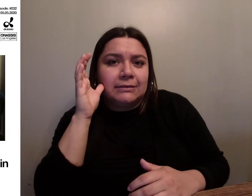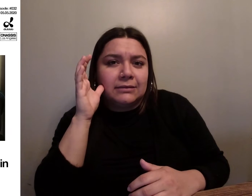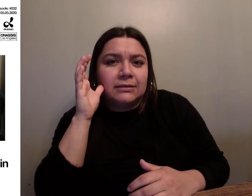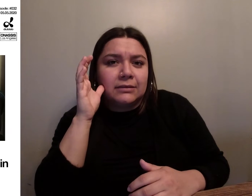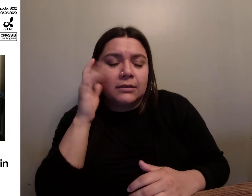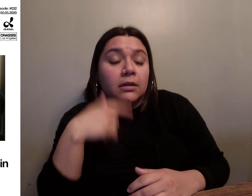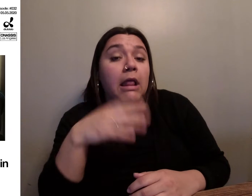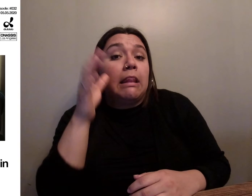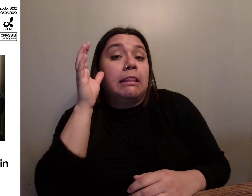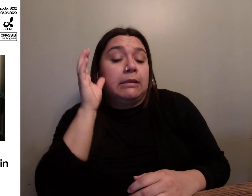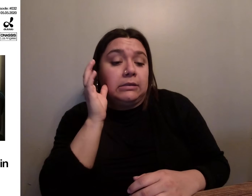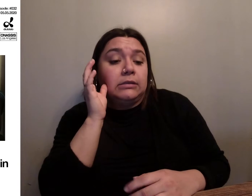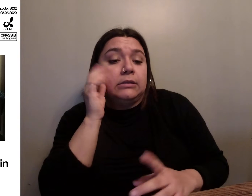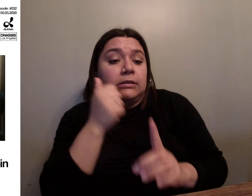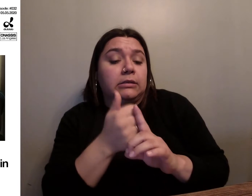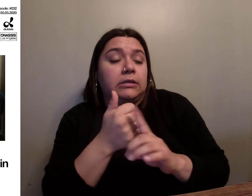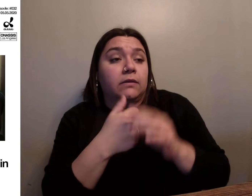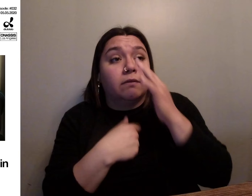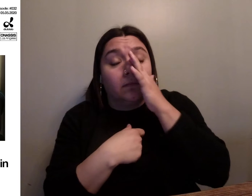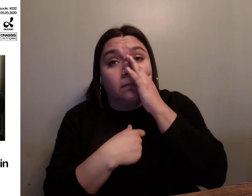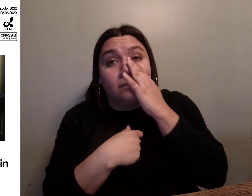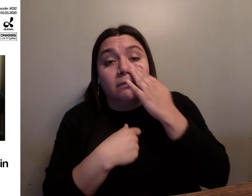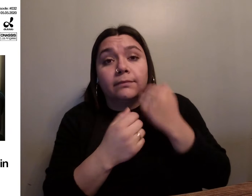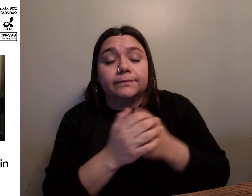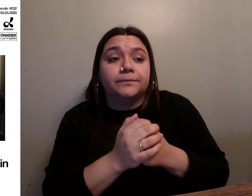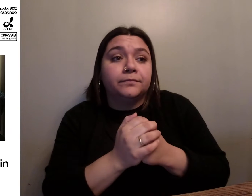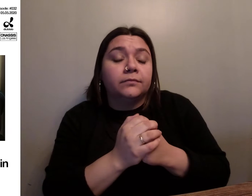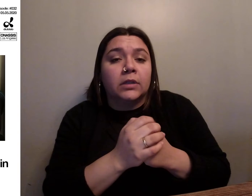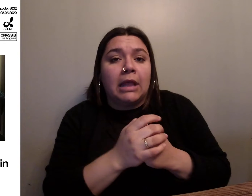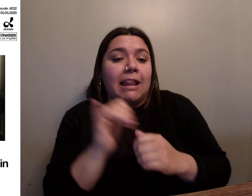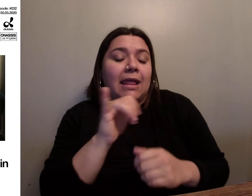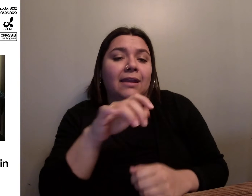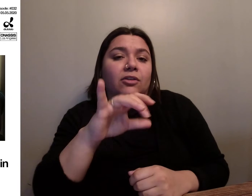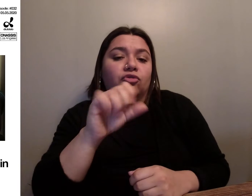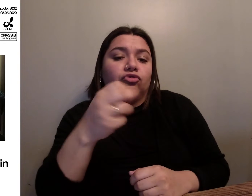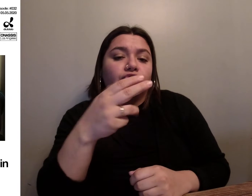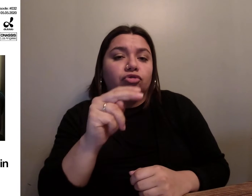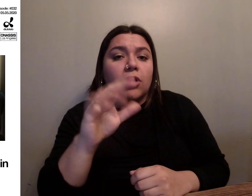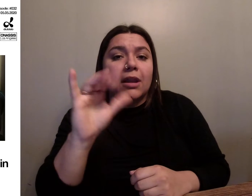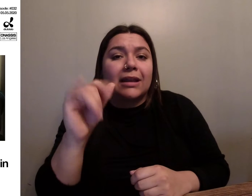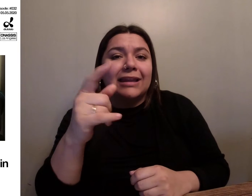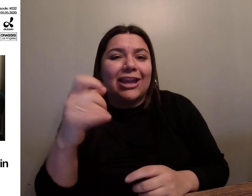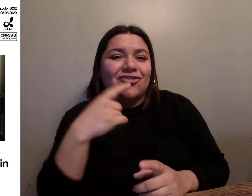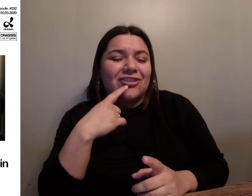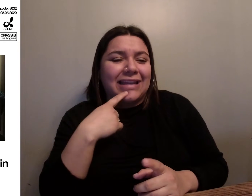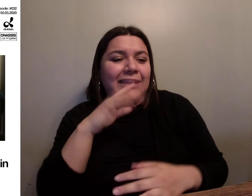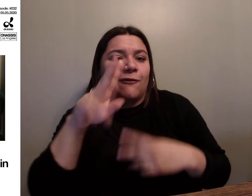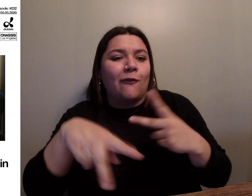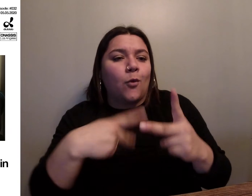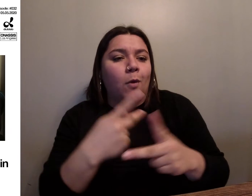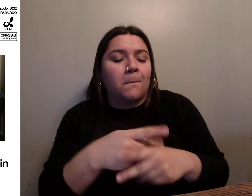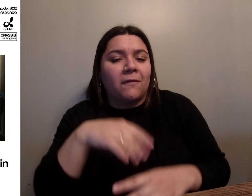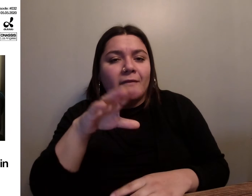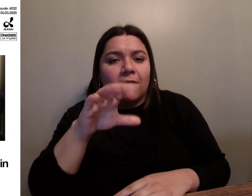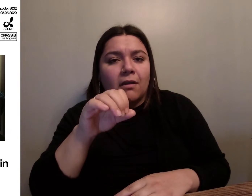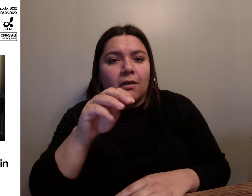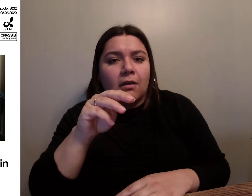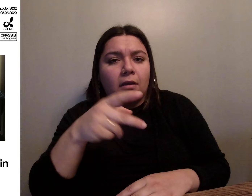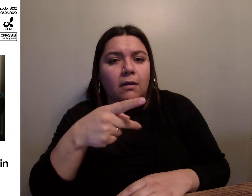said, a form of composition. And it seems to me so important that we go back to